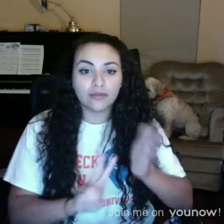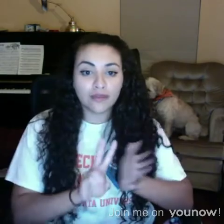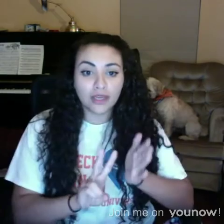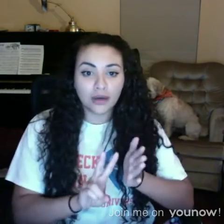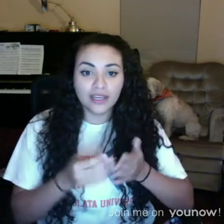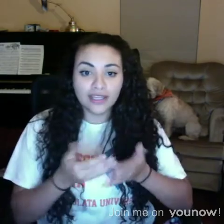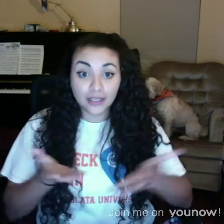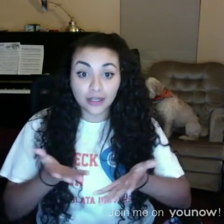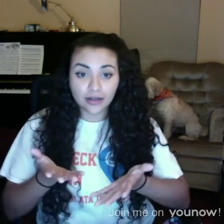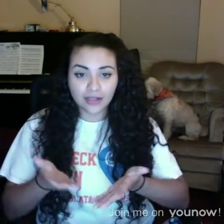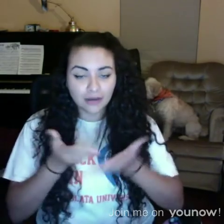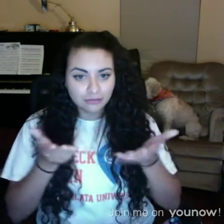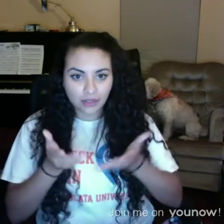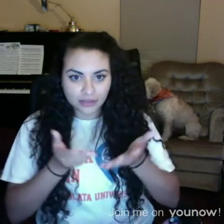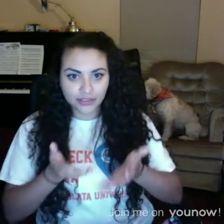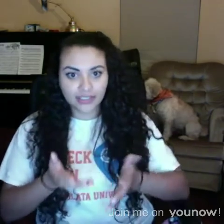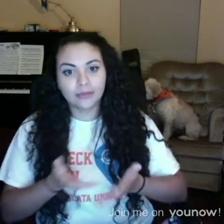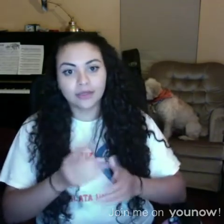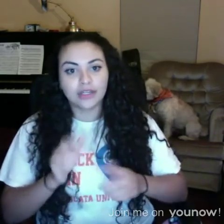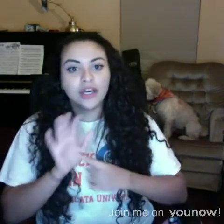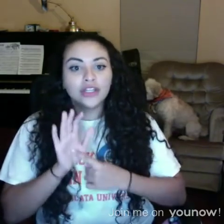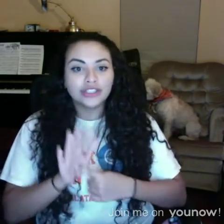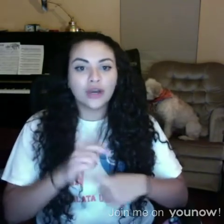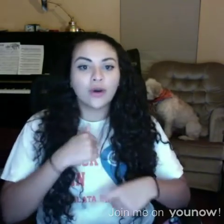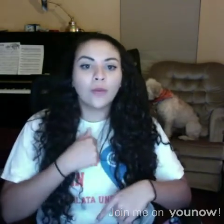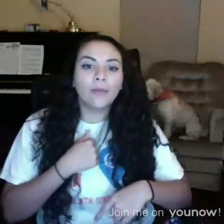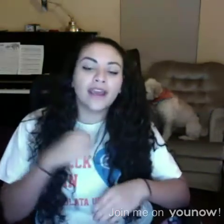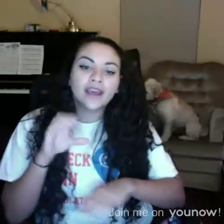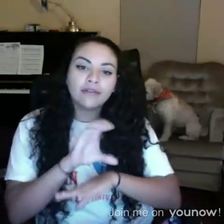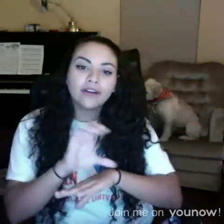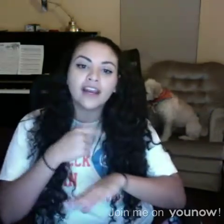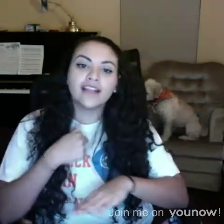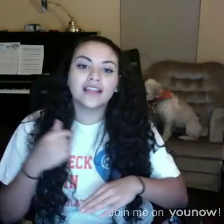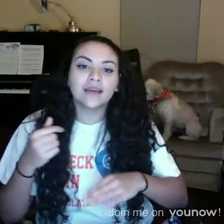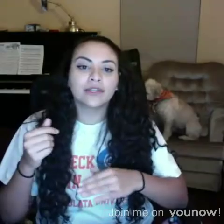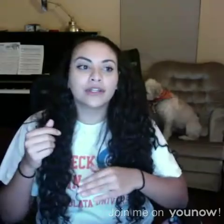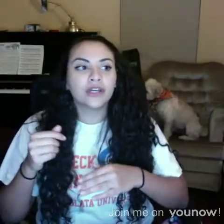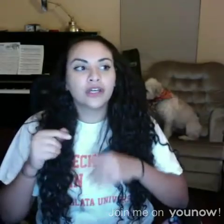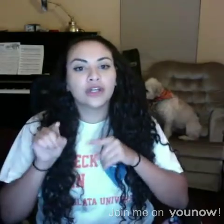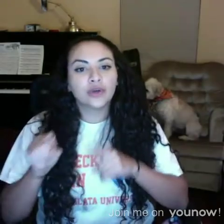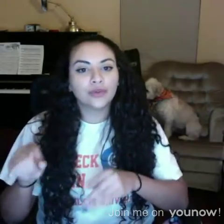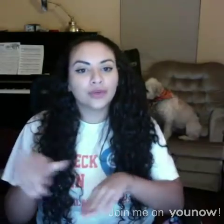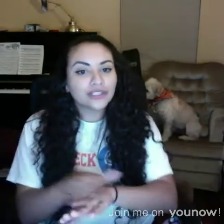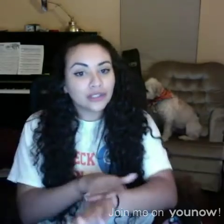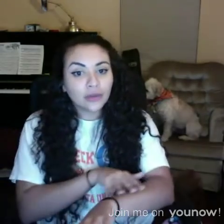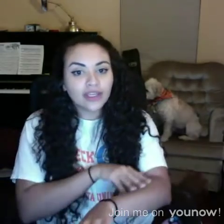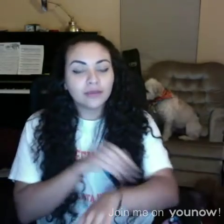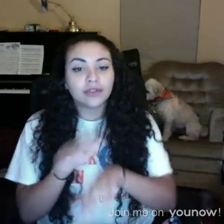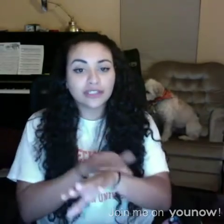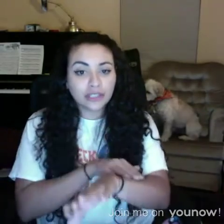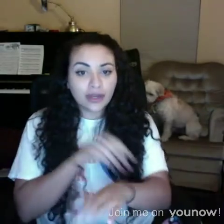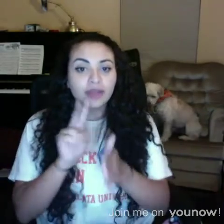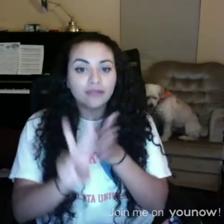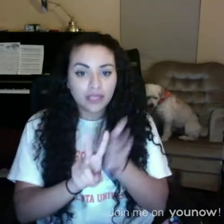the video here, like on the screen. I'm going to show my cover, and then I'm going to go through it slowly.